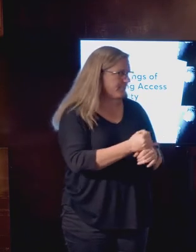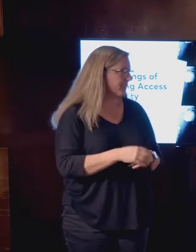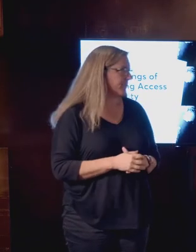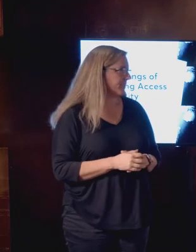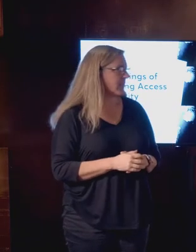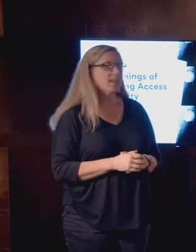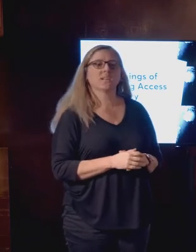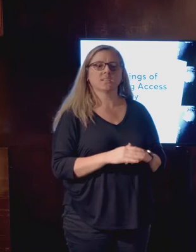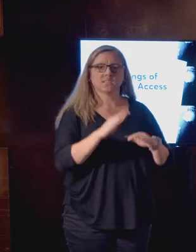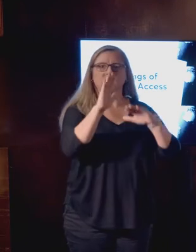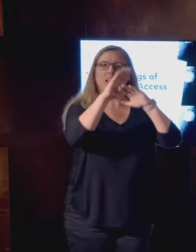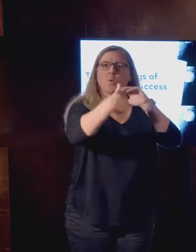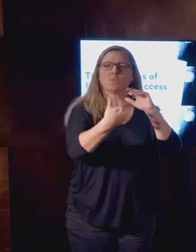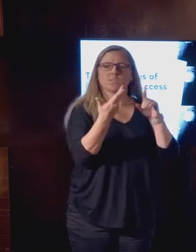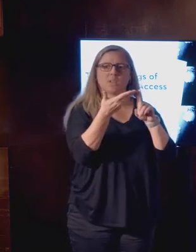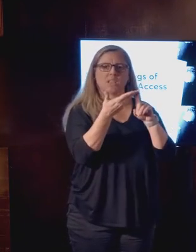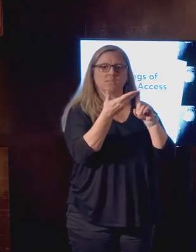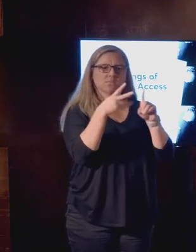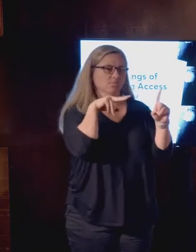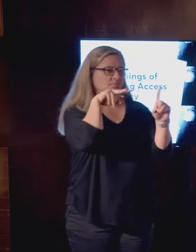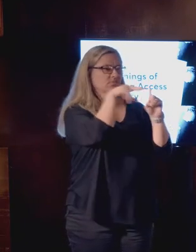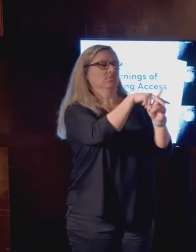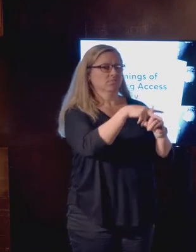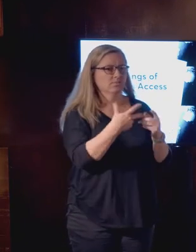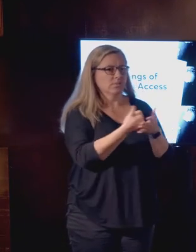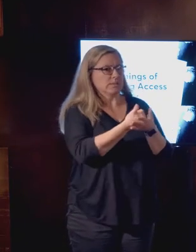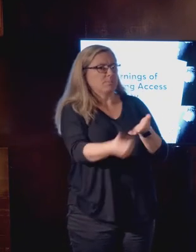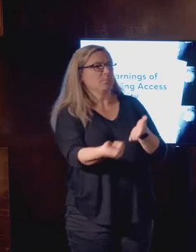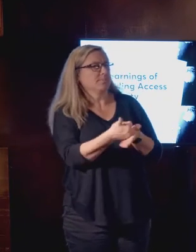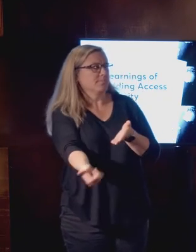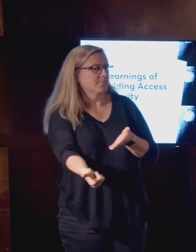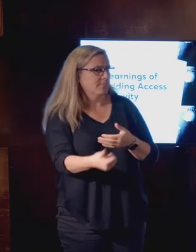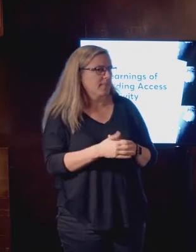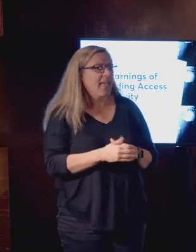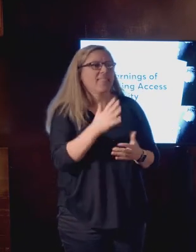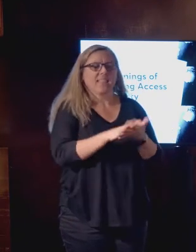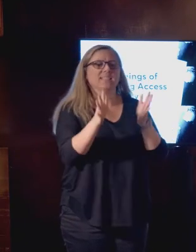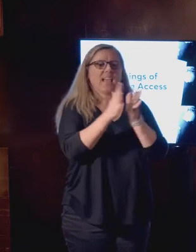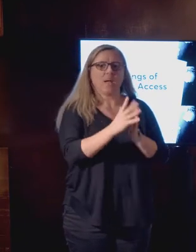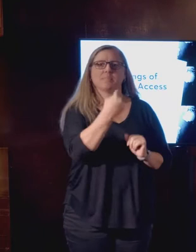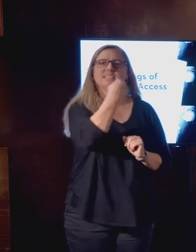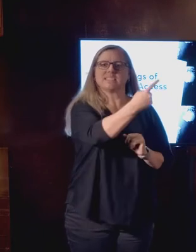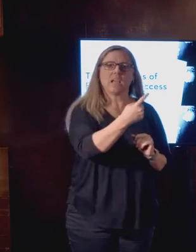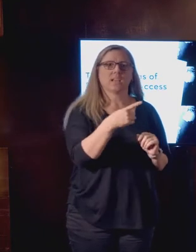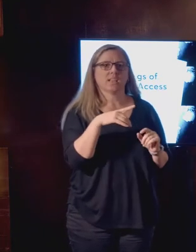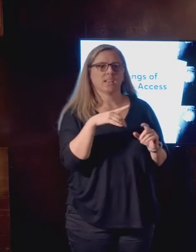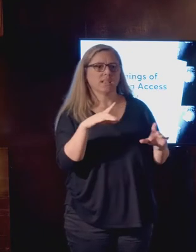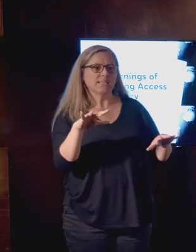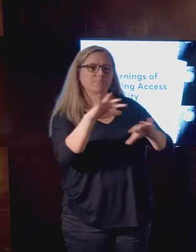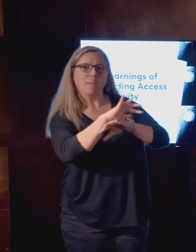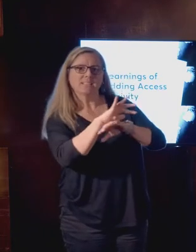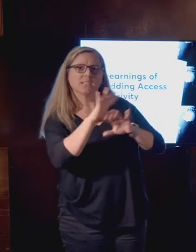about subverting the stereotypes. And that's kind of how we claim the Spasticus Autisticus song